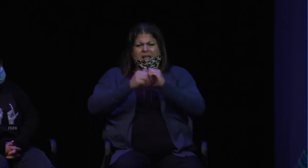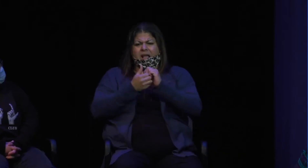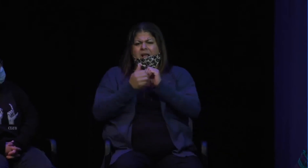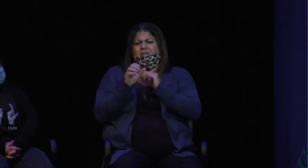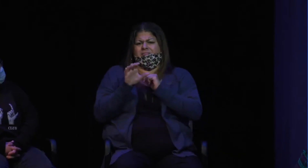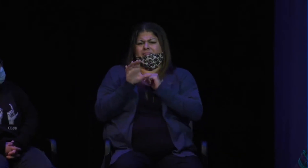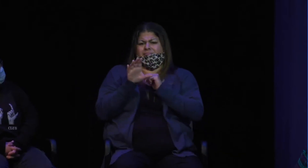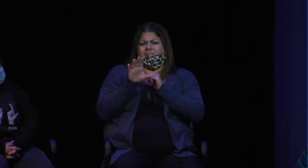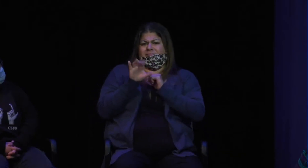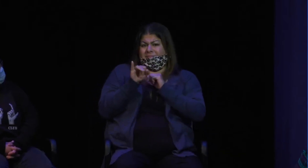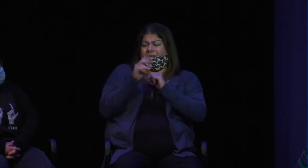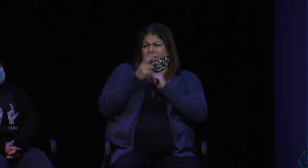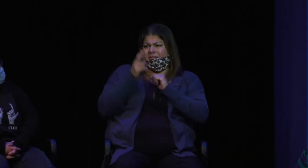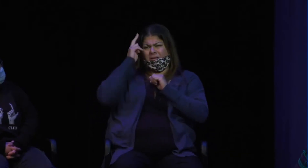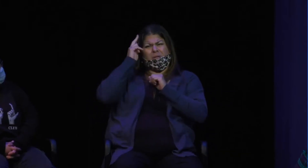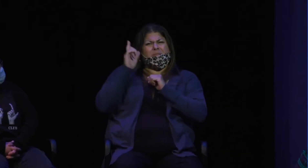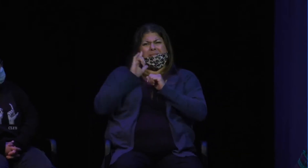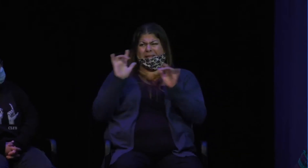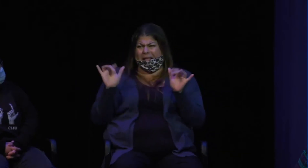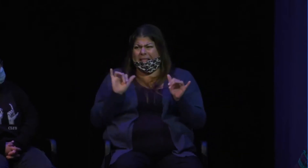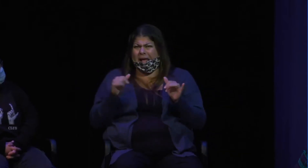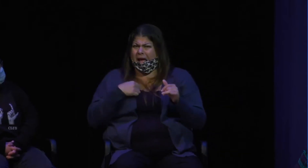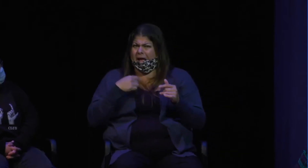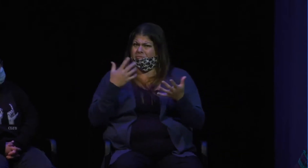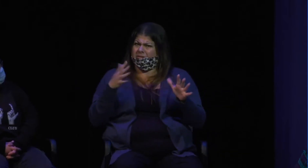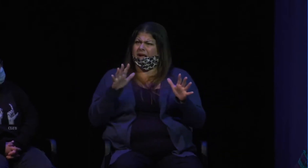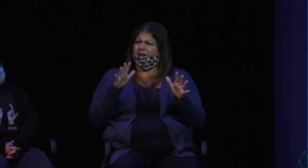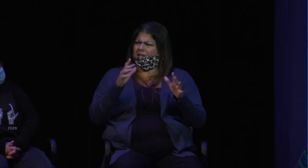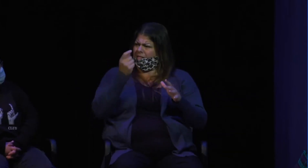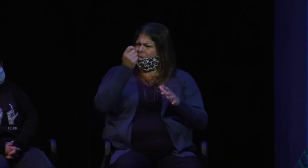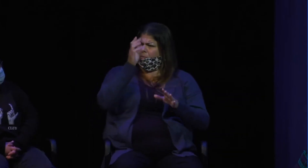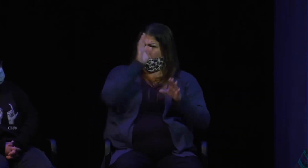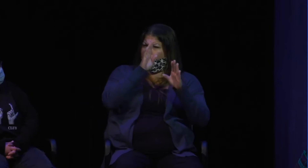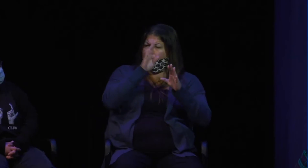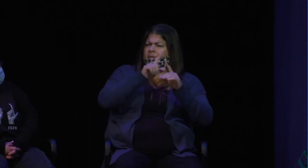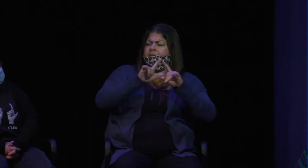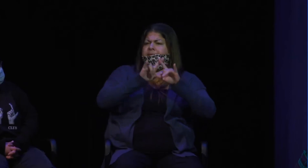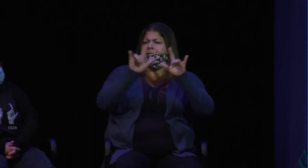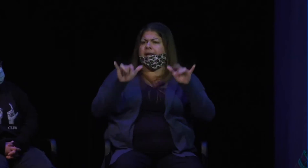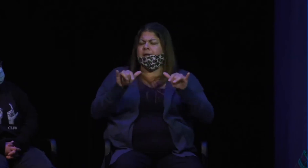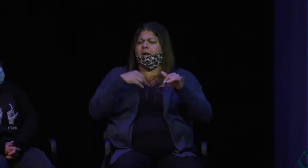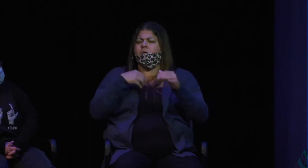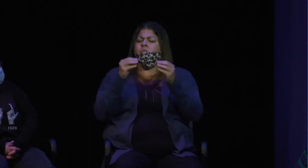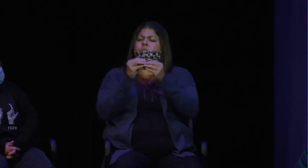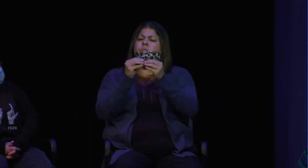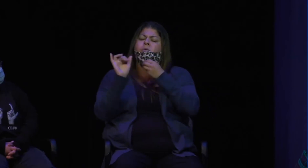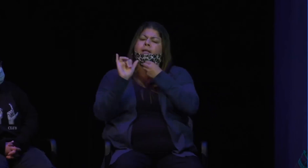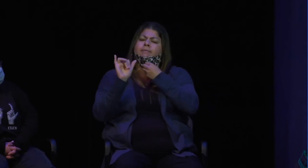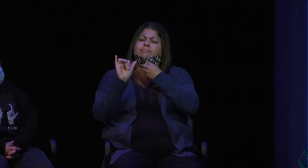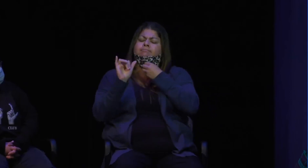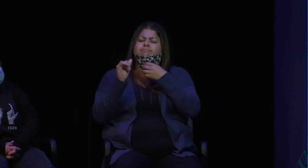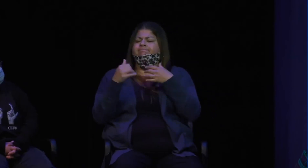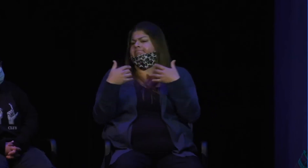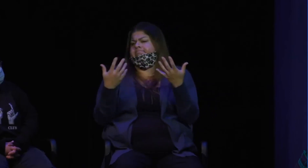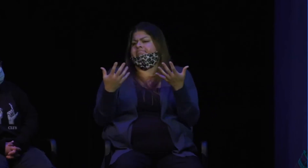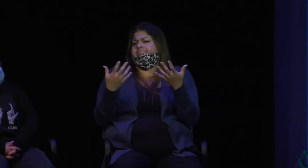So there was definitely a disconnect between the way I knew things sounded and what they actually sounded like in my head with the